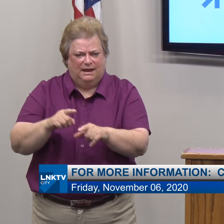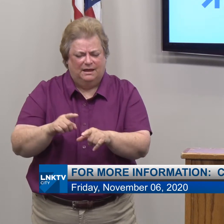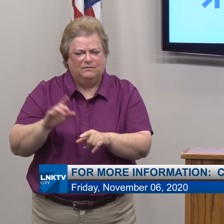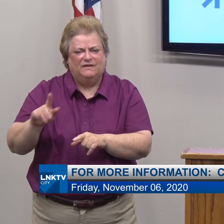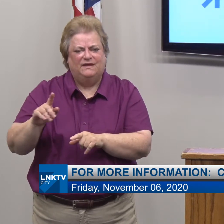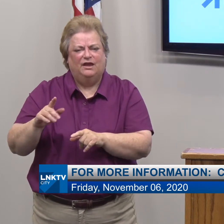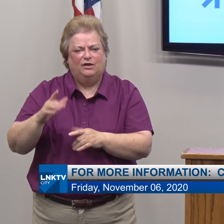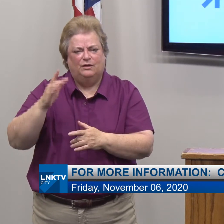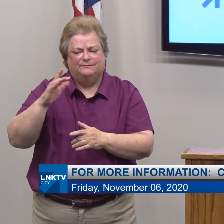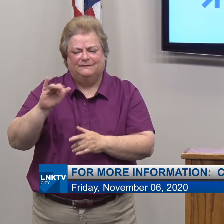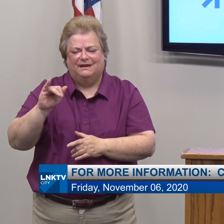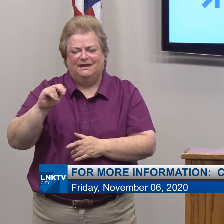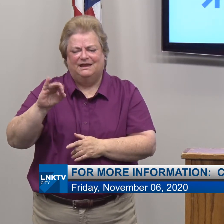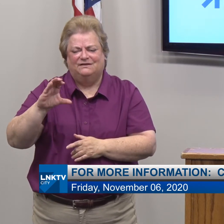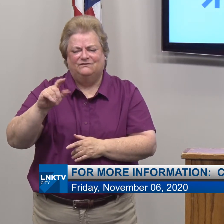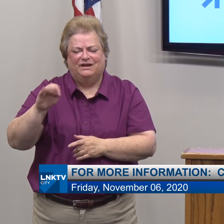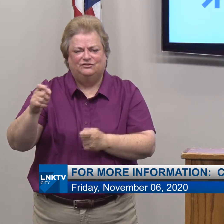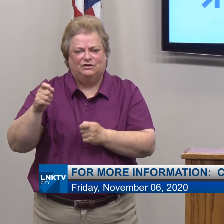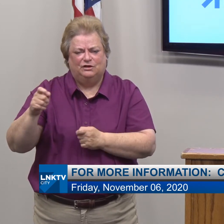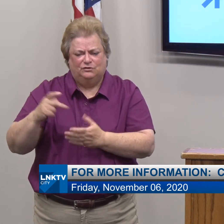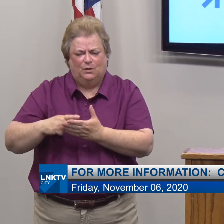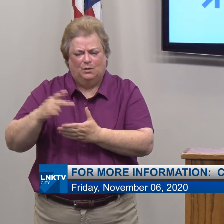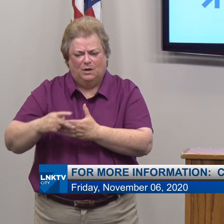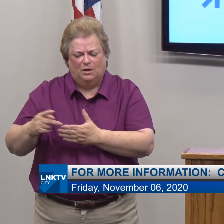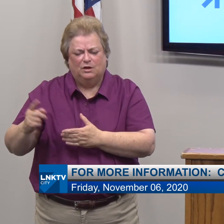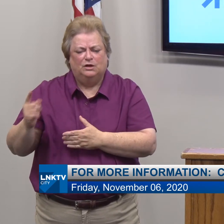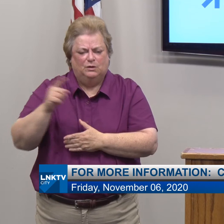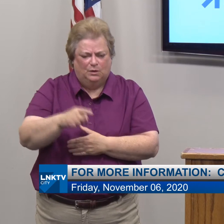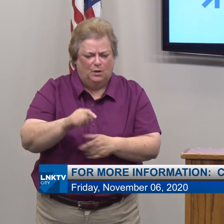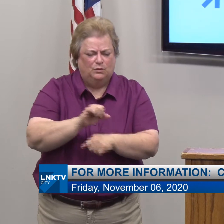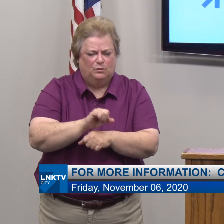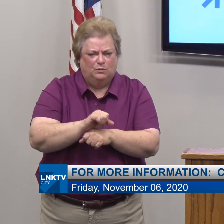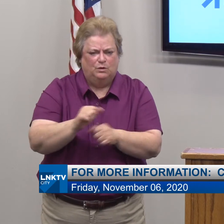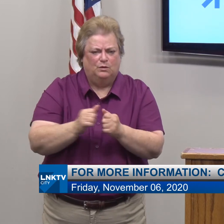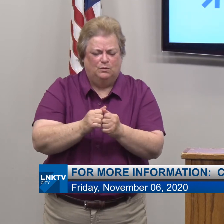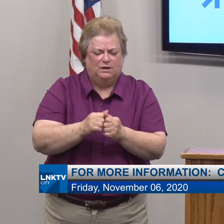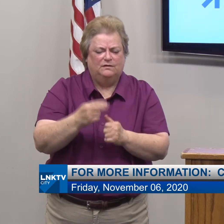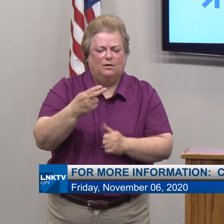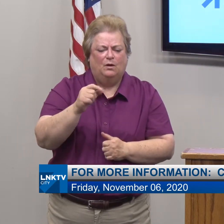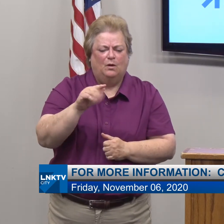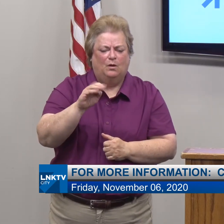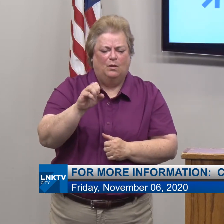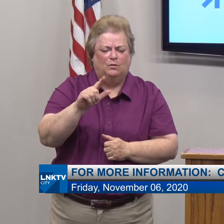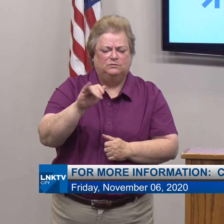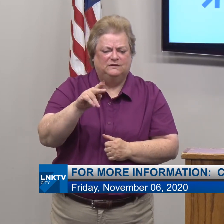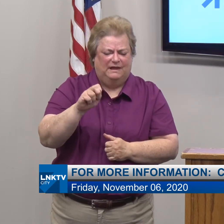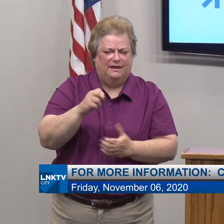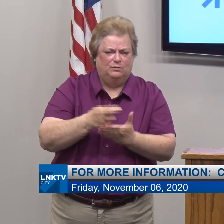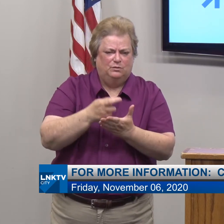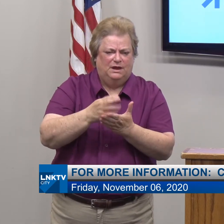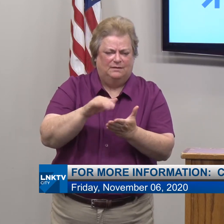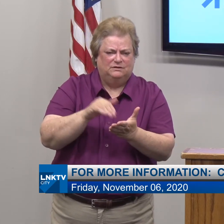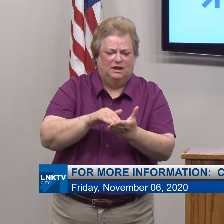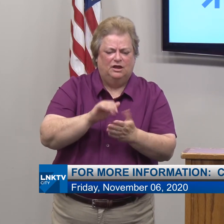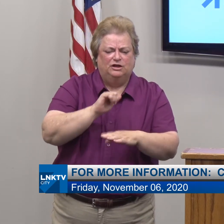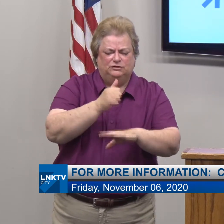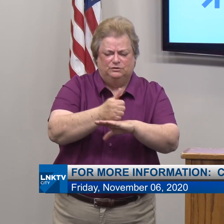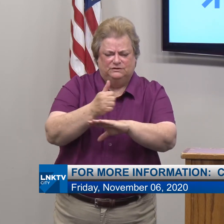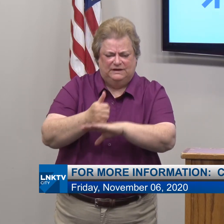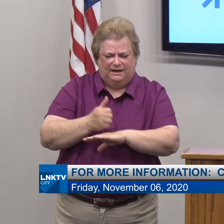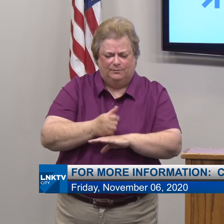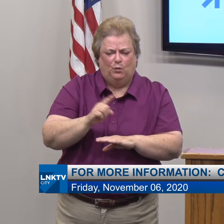infection control program involved, and working with the Holmes Lake to set up areas where they could